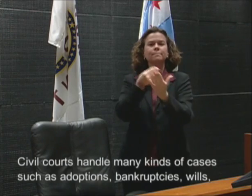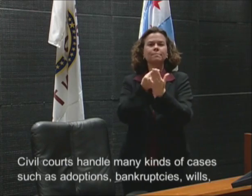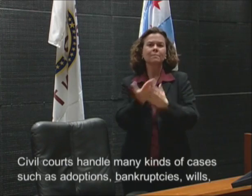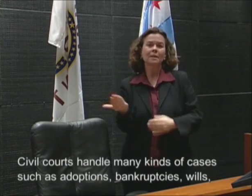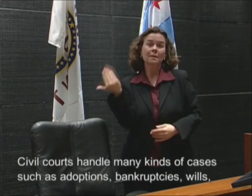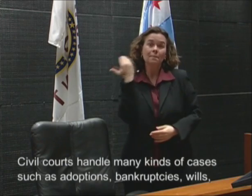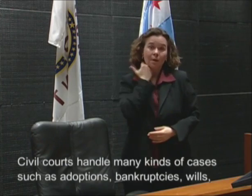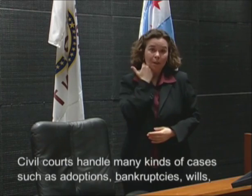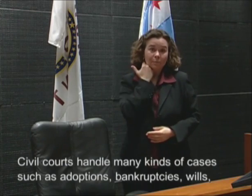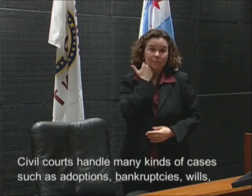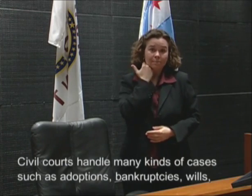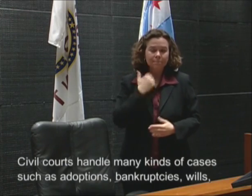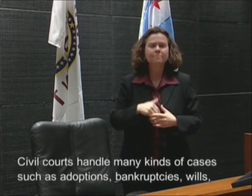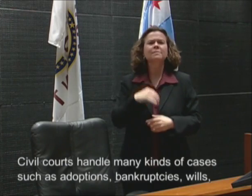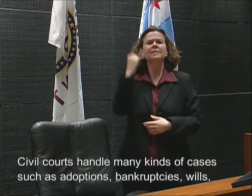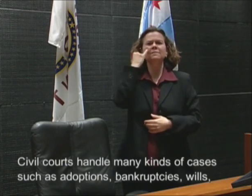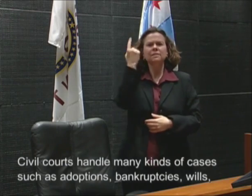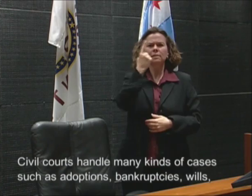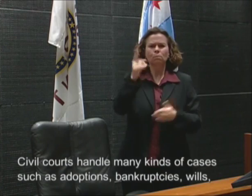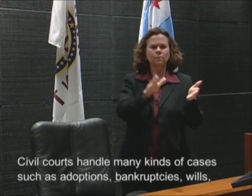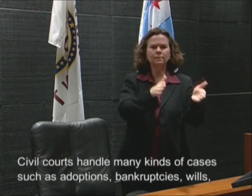bankruptcies, wills, evictions, etc.